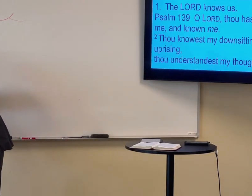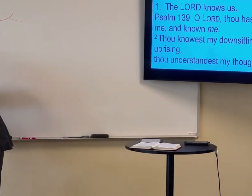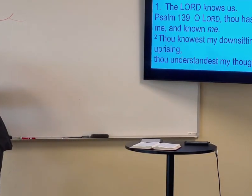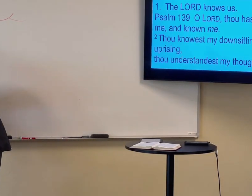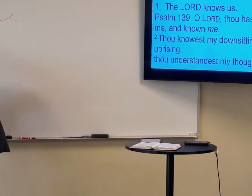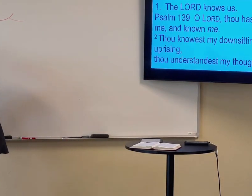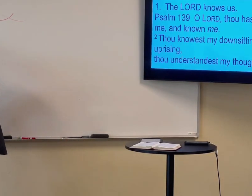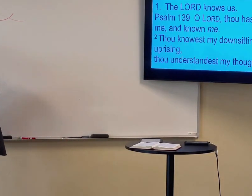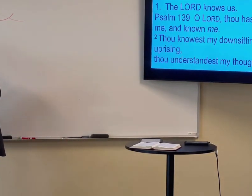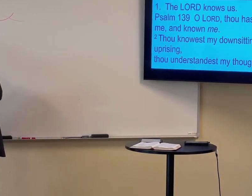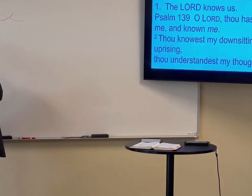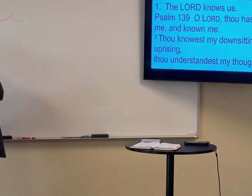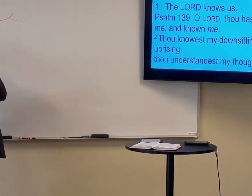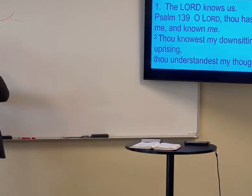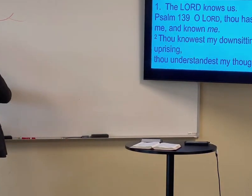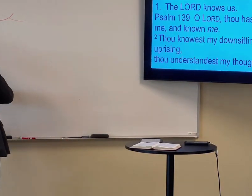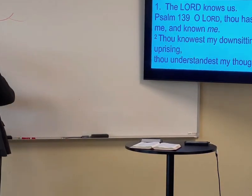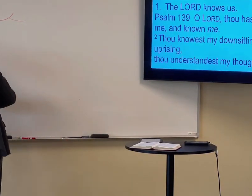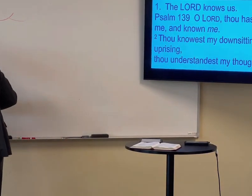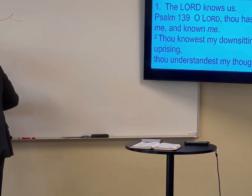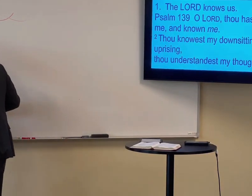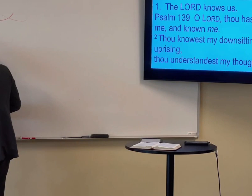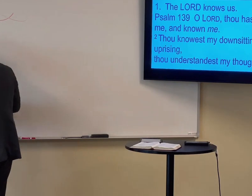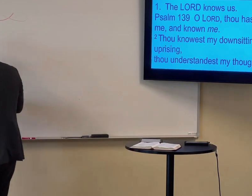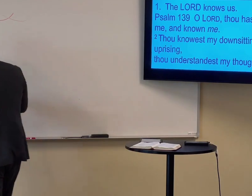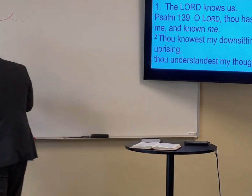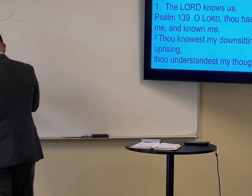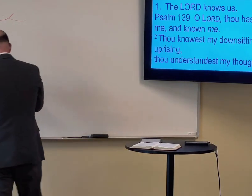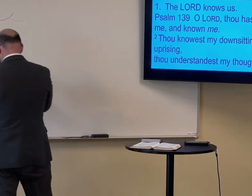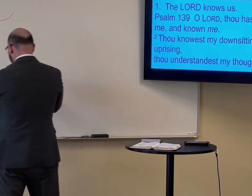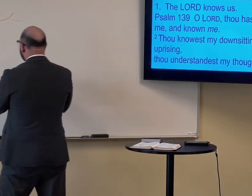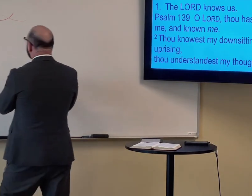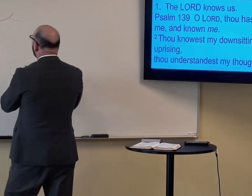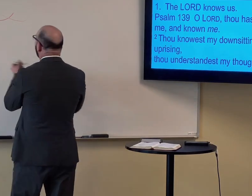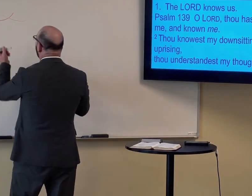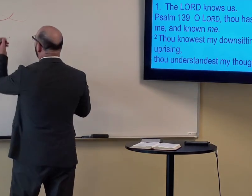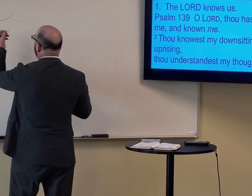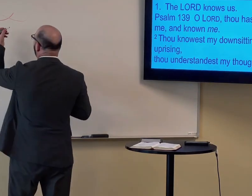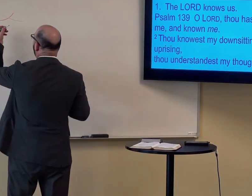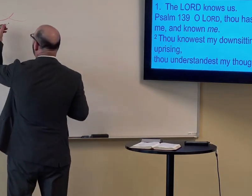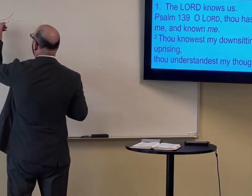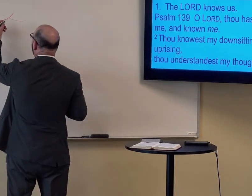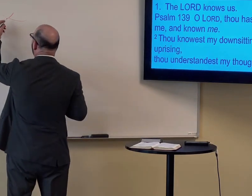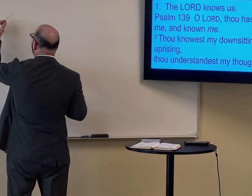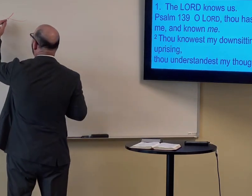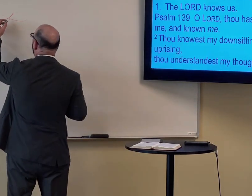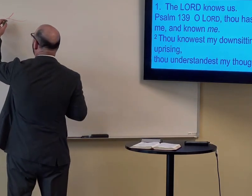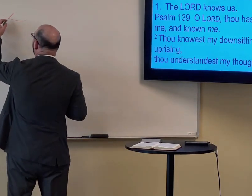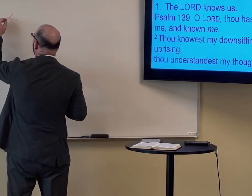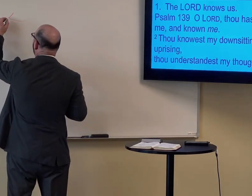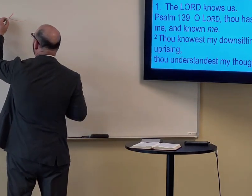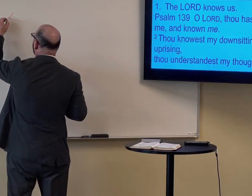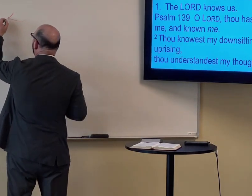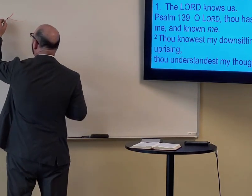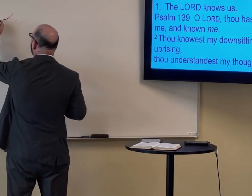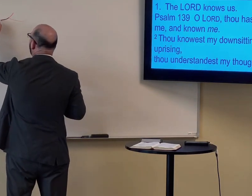I'm advocating for you guys. If you're watching us on Facebook, I know you can't see. This is the sideways eight.